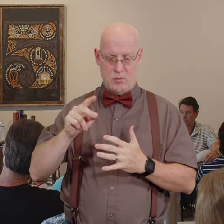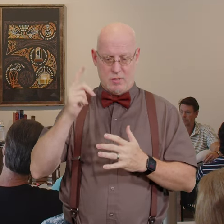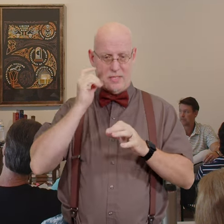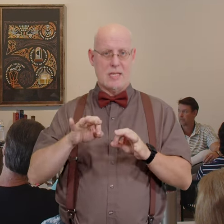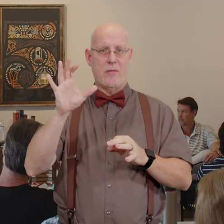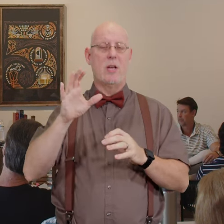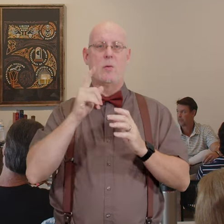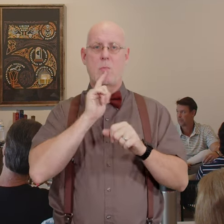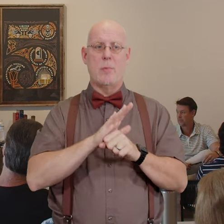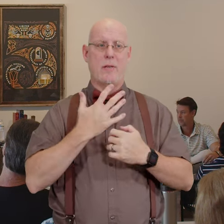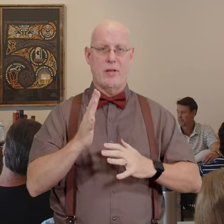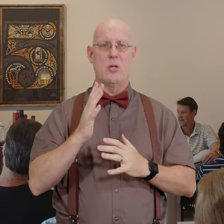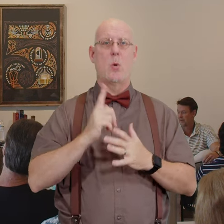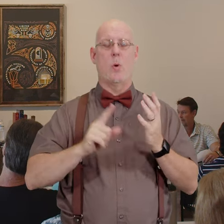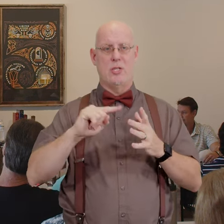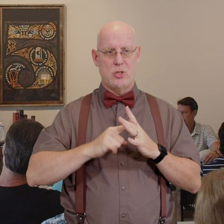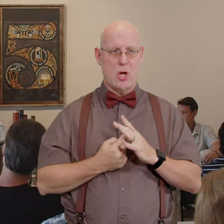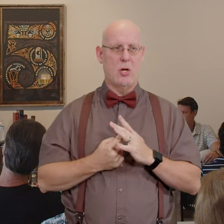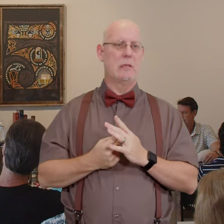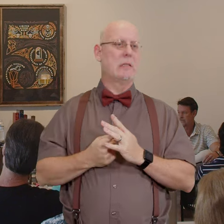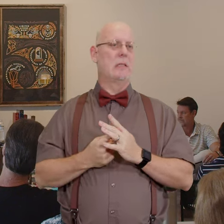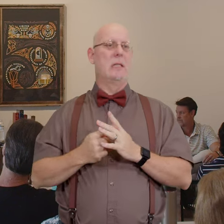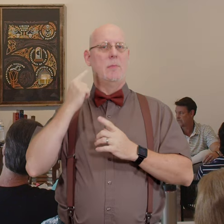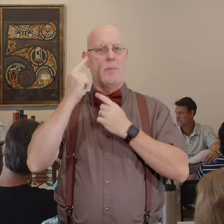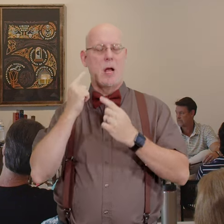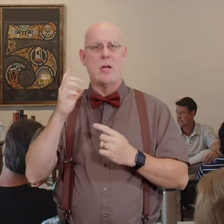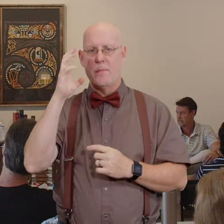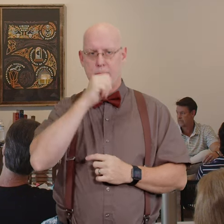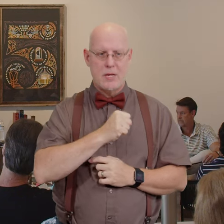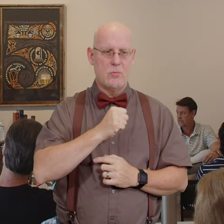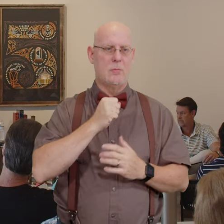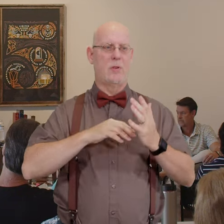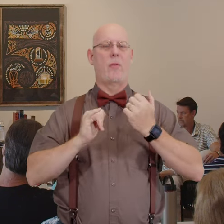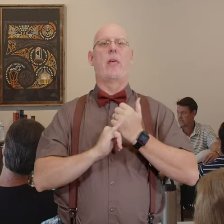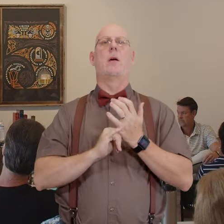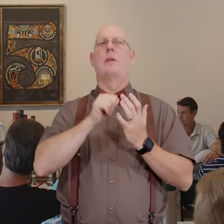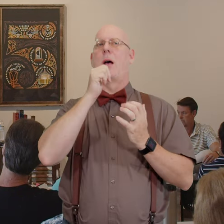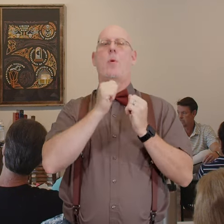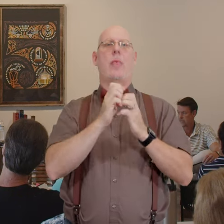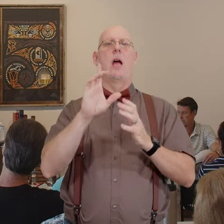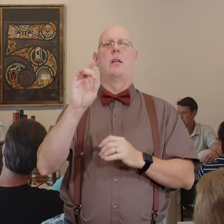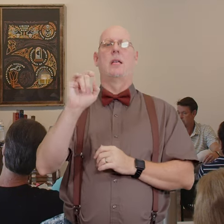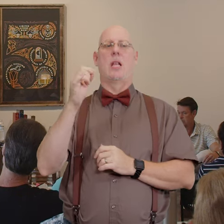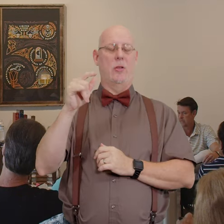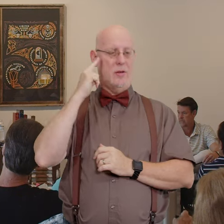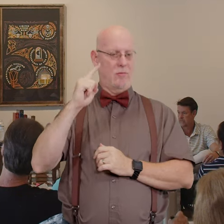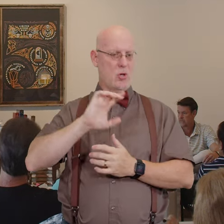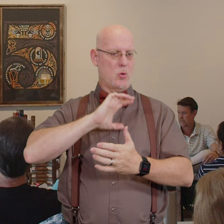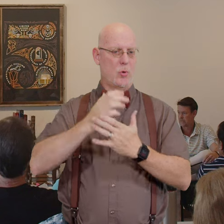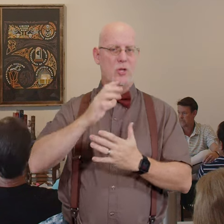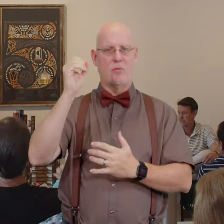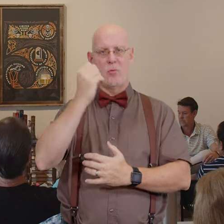we discover his promise to finish in us what he has started. We ponder mysteries and bow before them, but not without doxology for